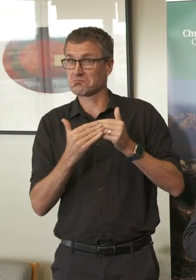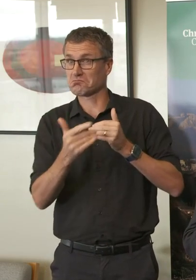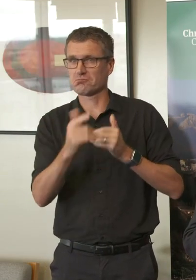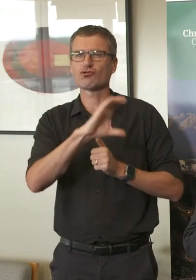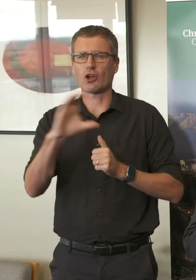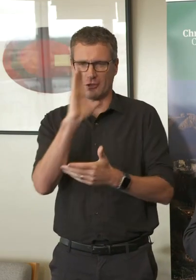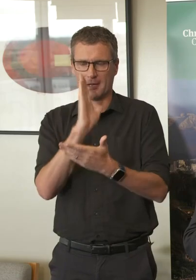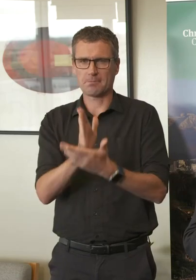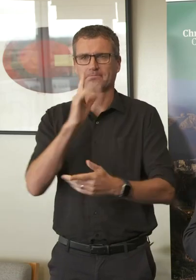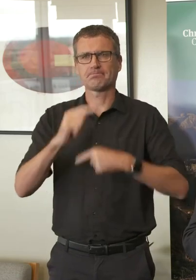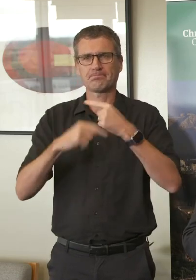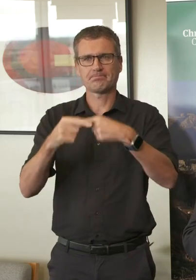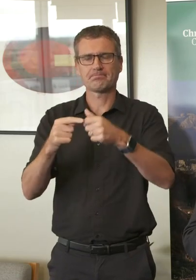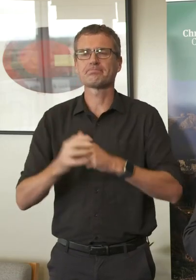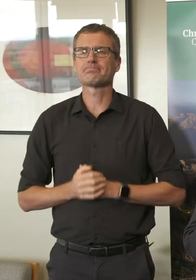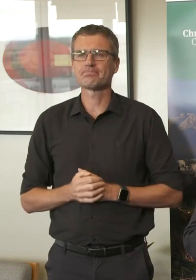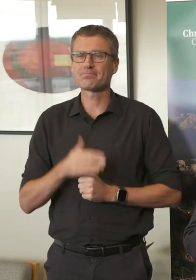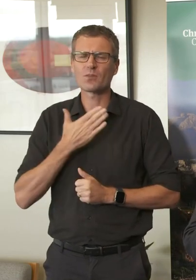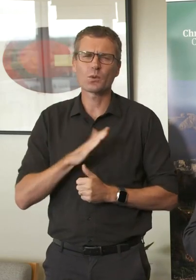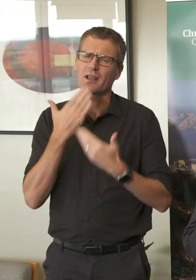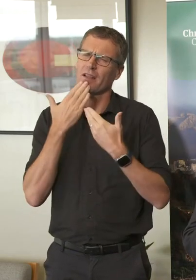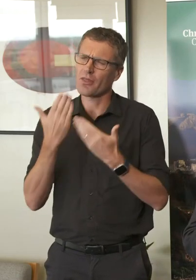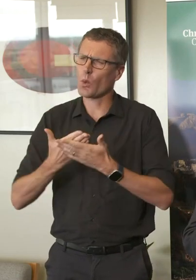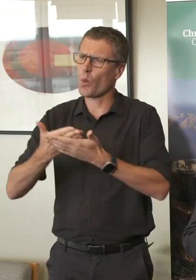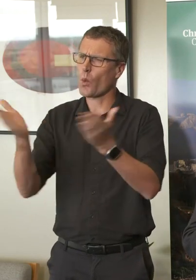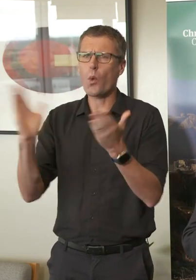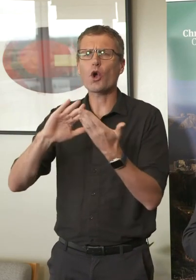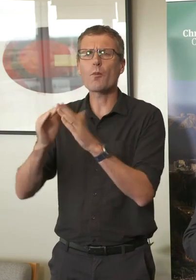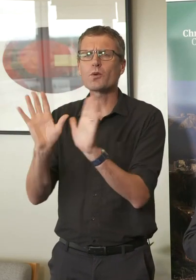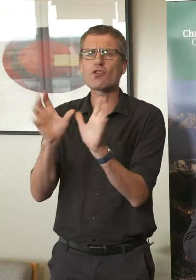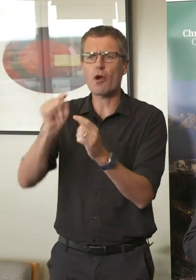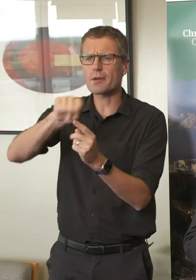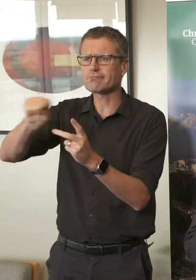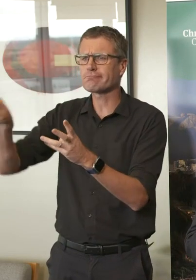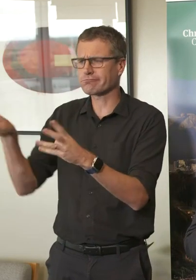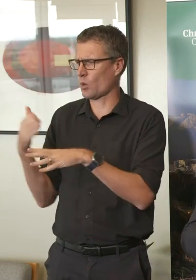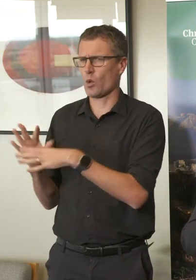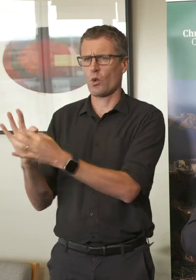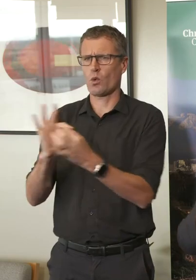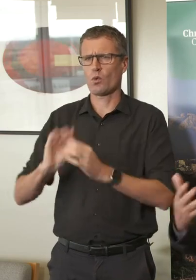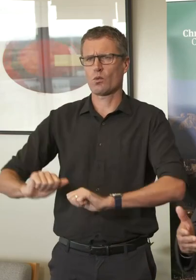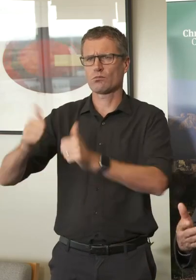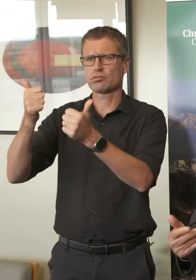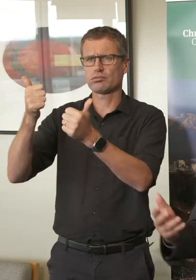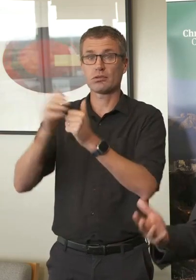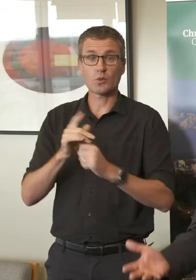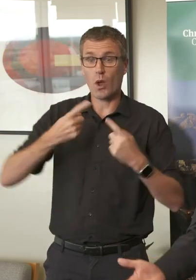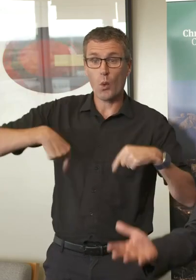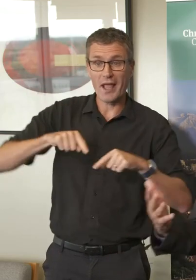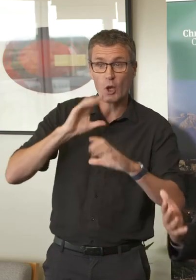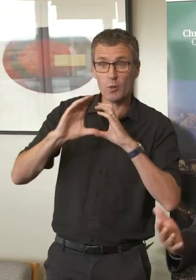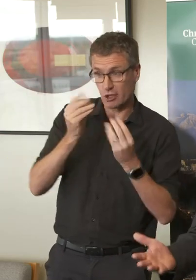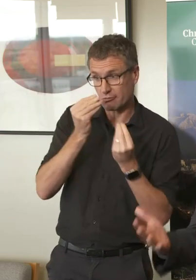Christchurch. I'd just like to thank all the community groups that have worked so well together. The communication we're getting from us out to them and